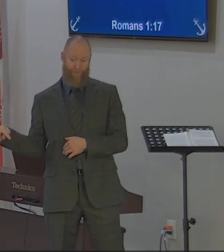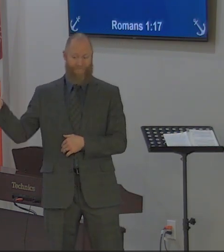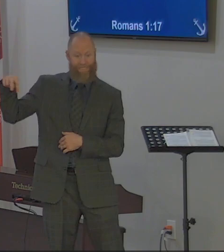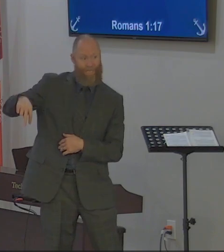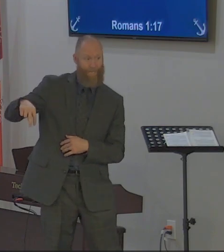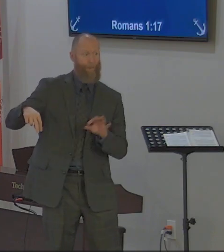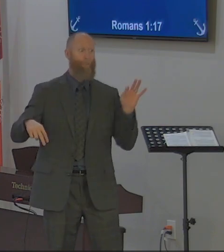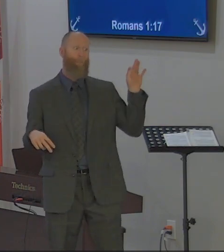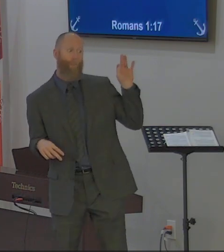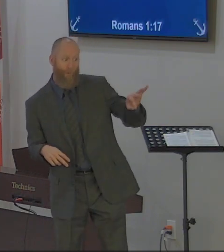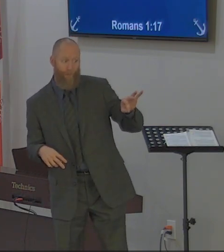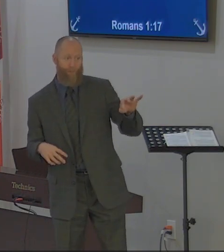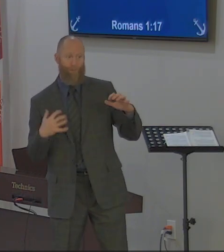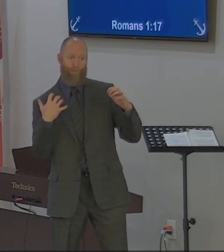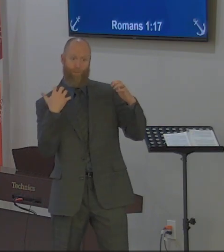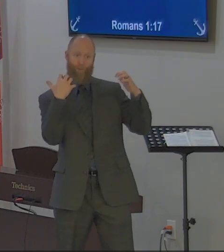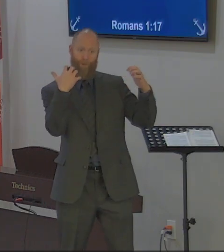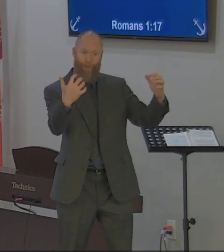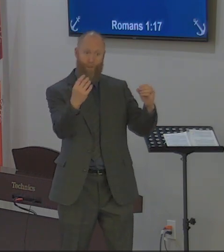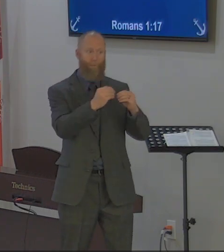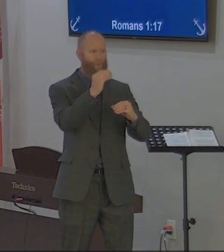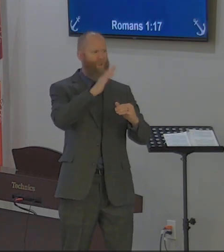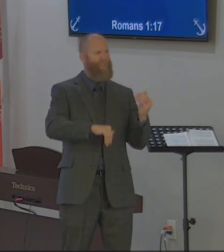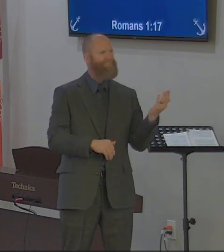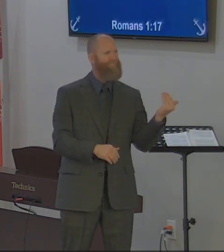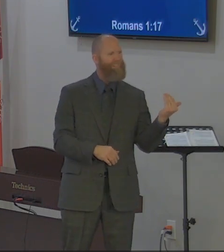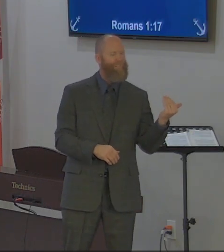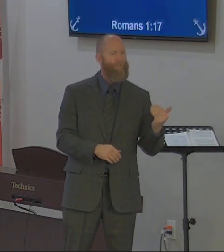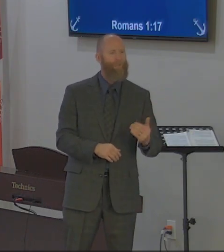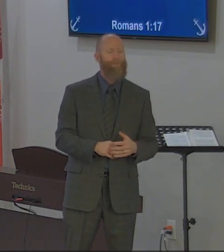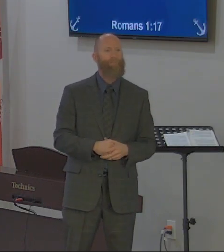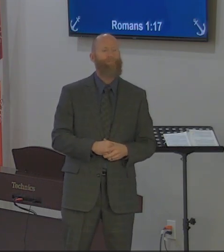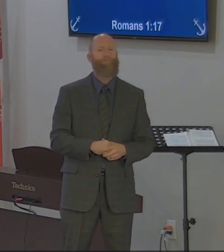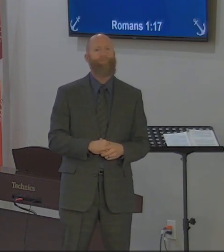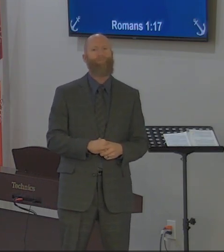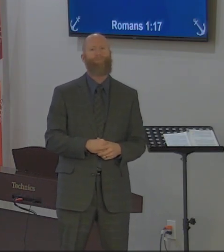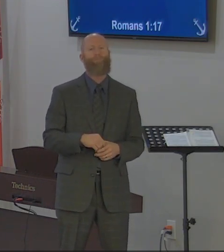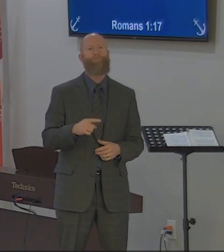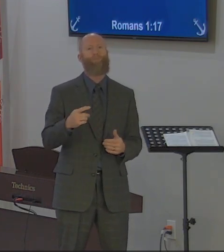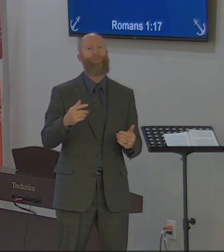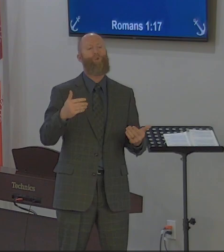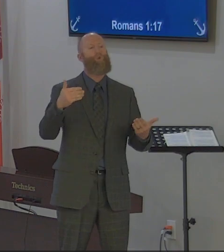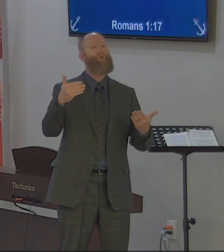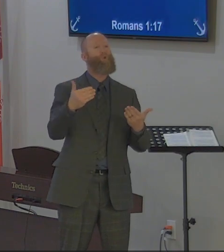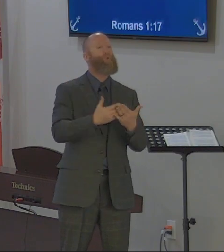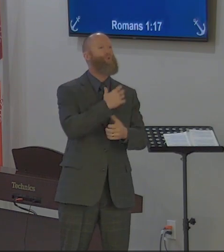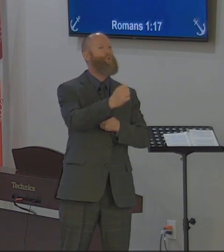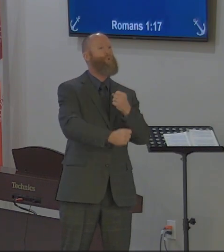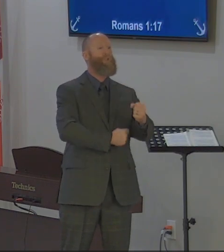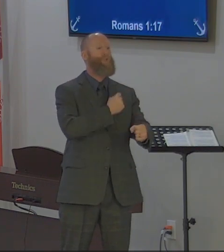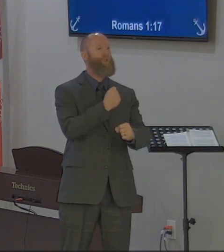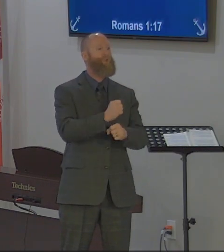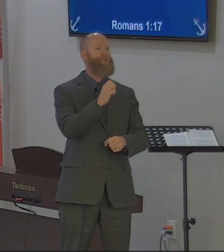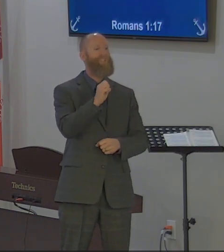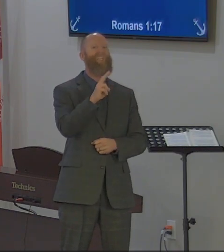is at Bible college. You had watch night service, which is New Year's Eve. You had to preach in front of 500 to